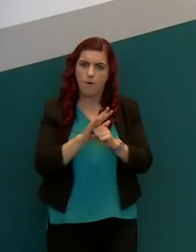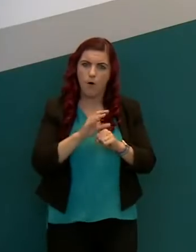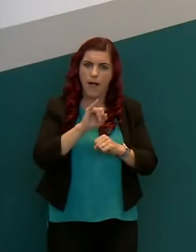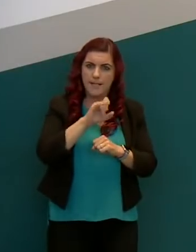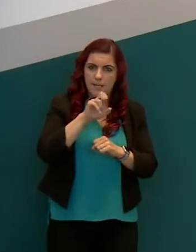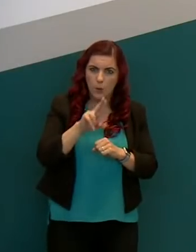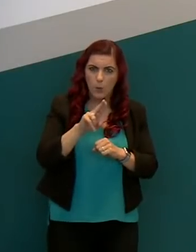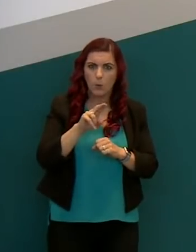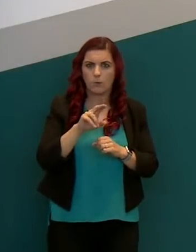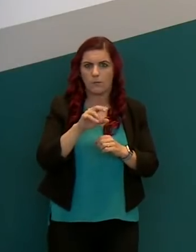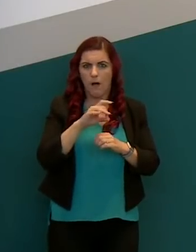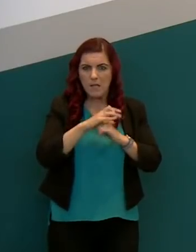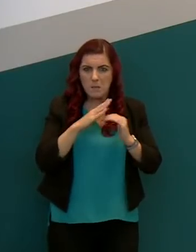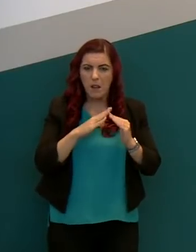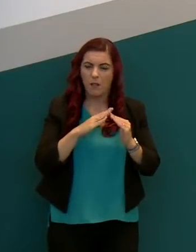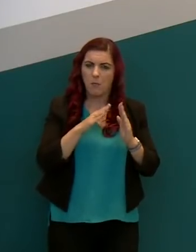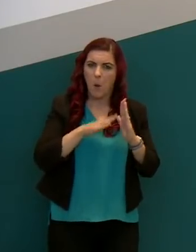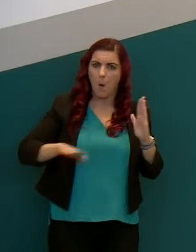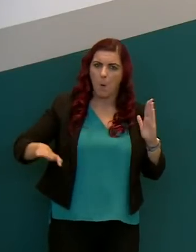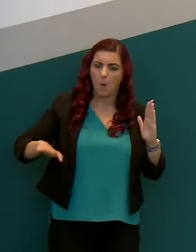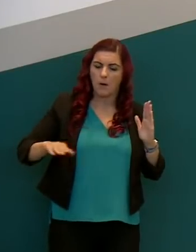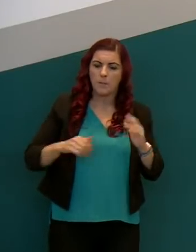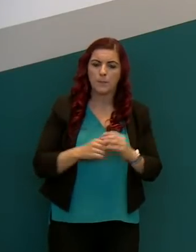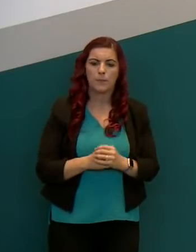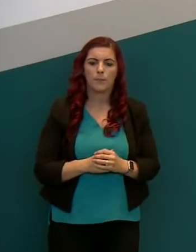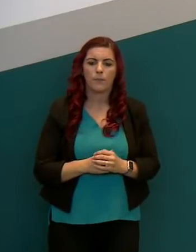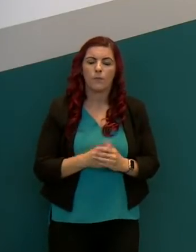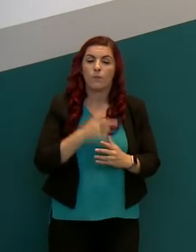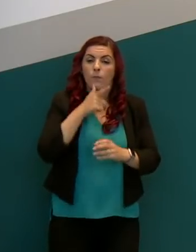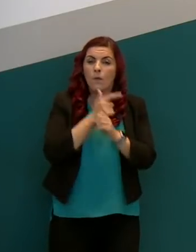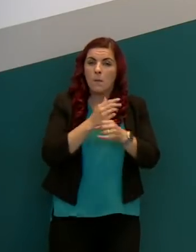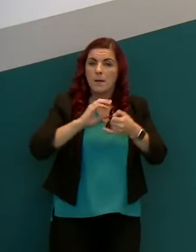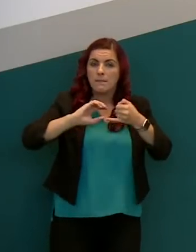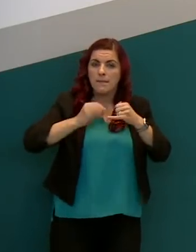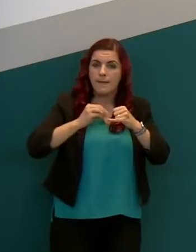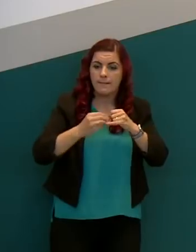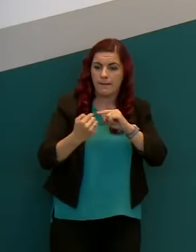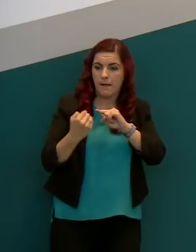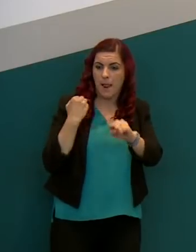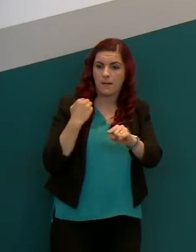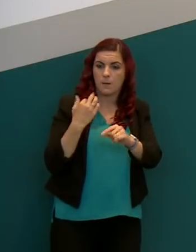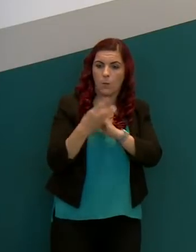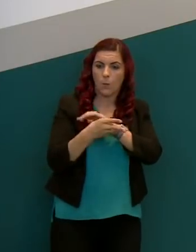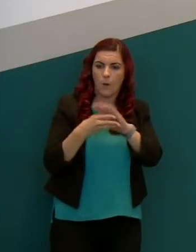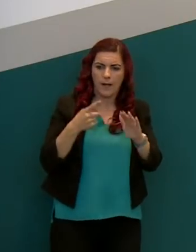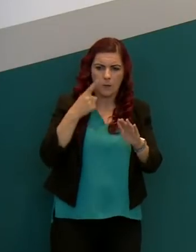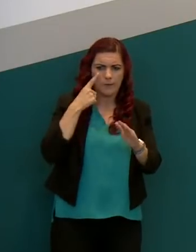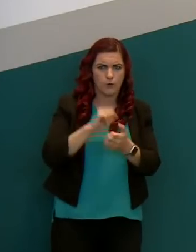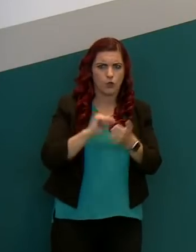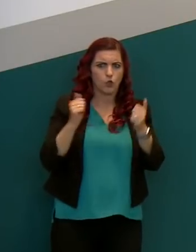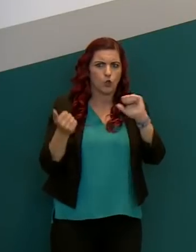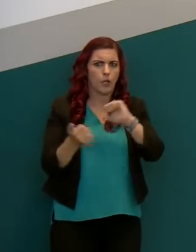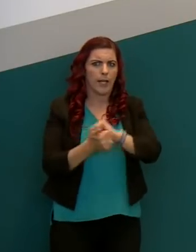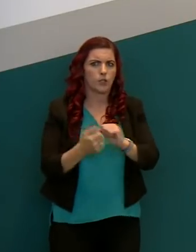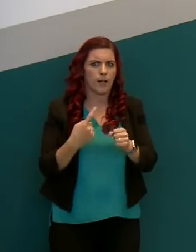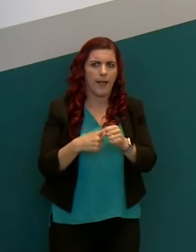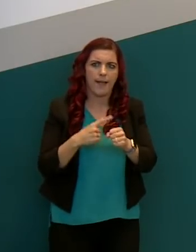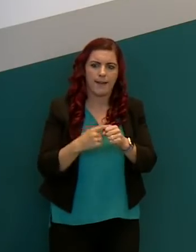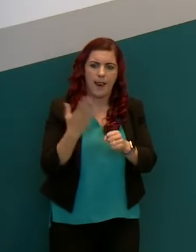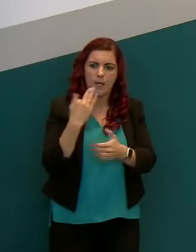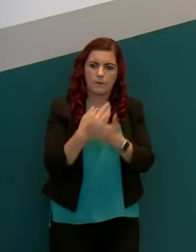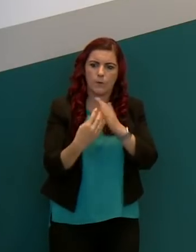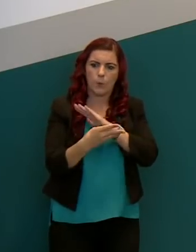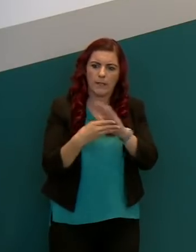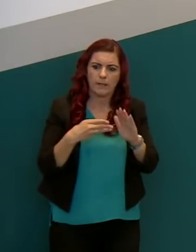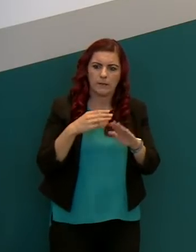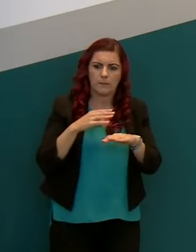low levels. In terms of the testing regimen, we've seen a shift in the testing regimen over the last couple of